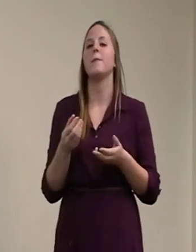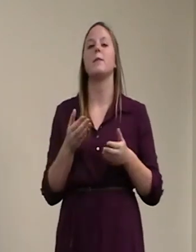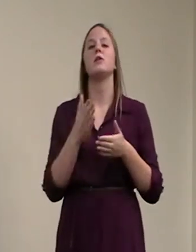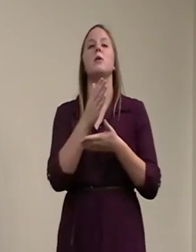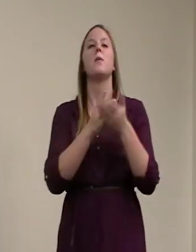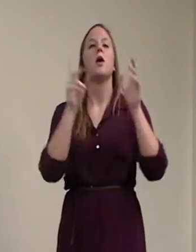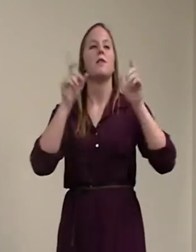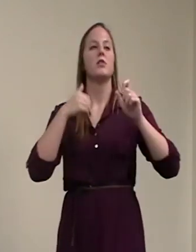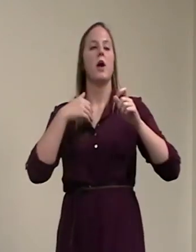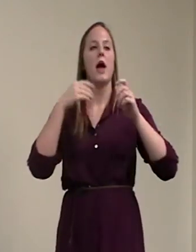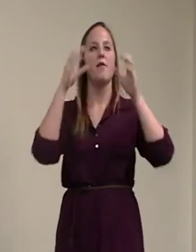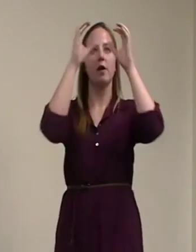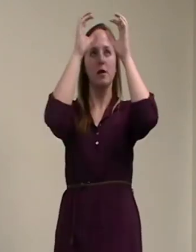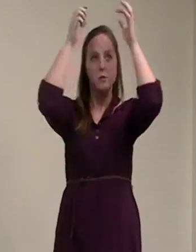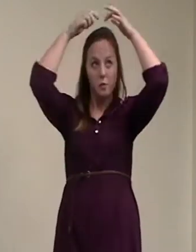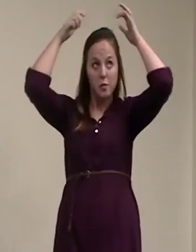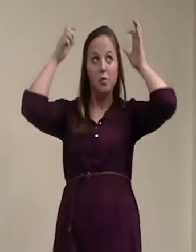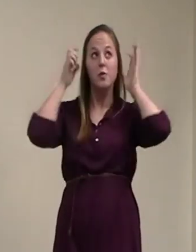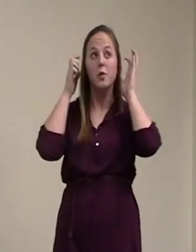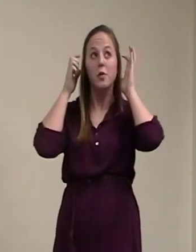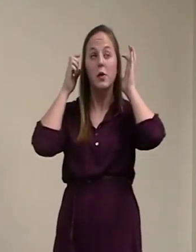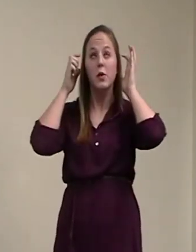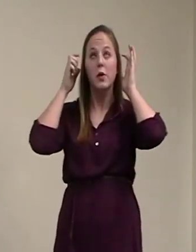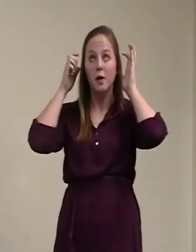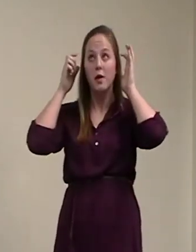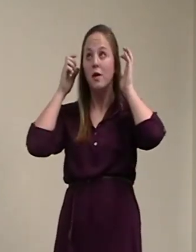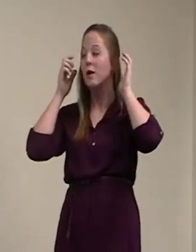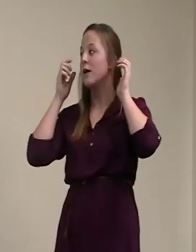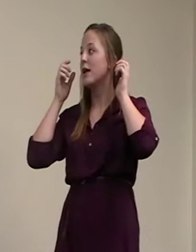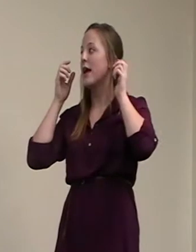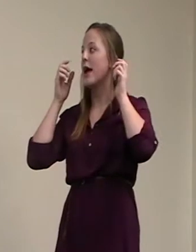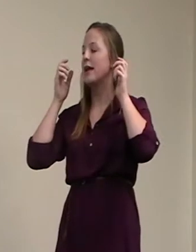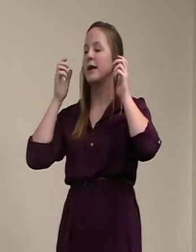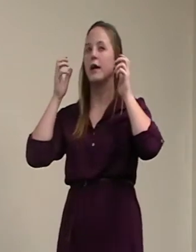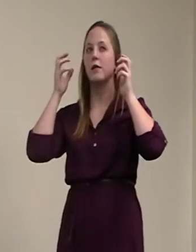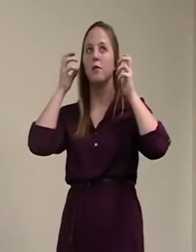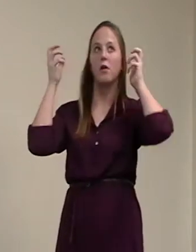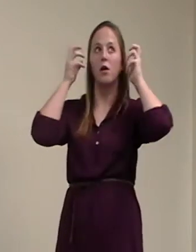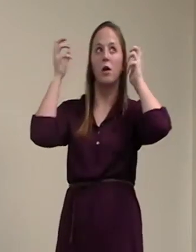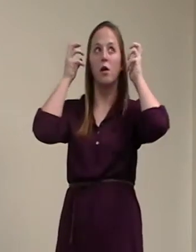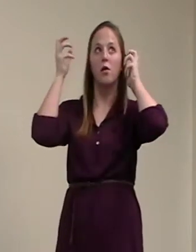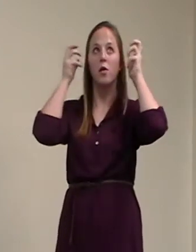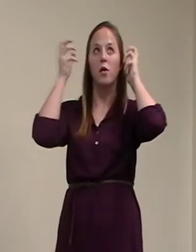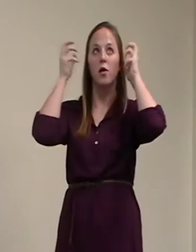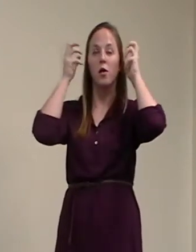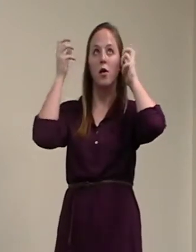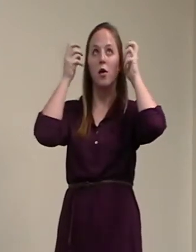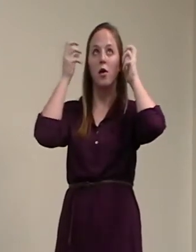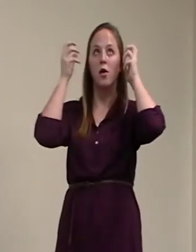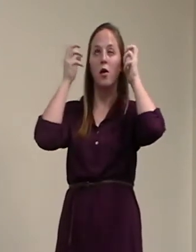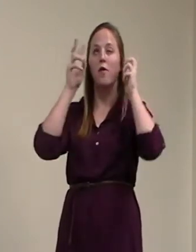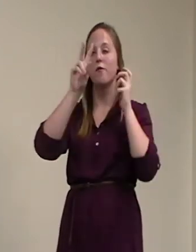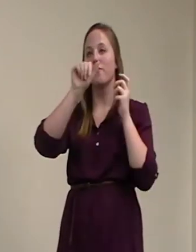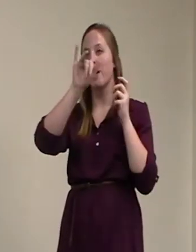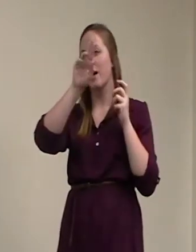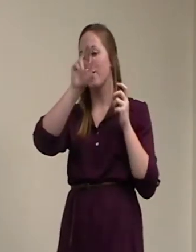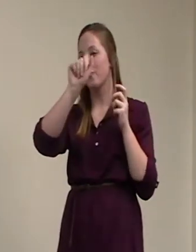and we vibrate the skull bones into the inner ear, And that's how we tell whether or not you have